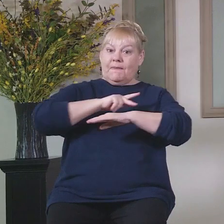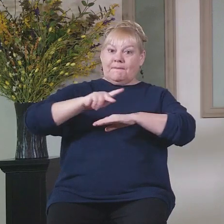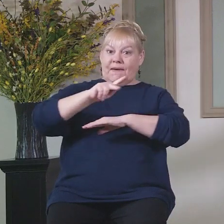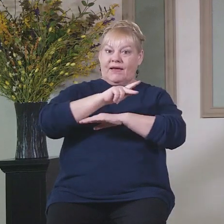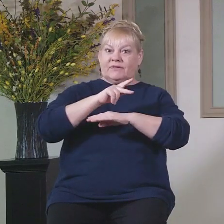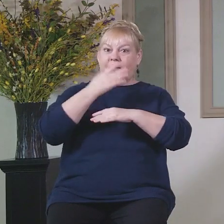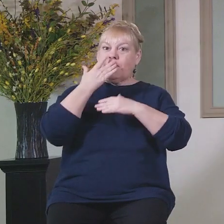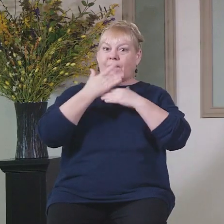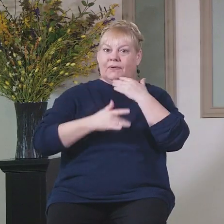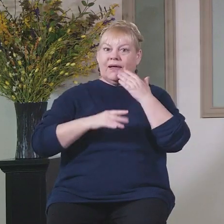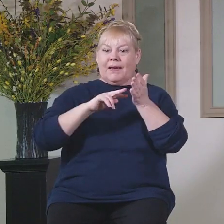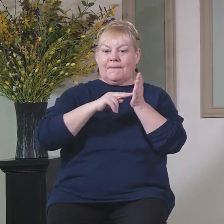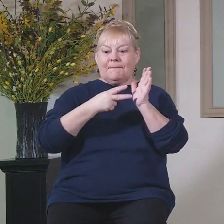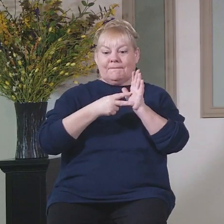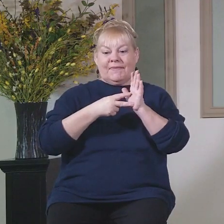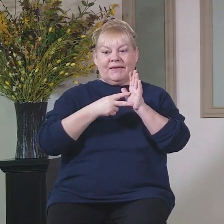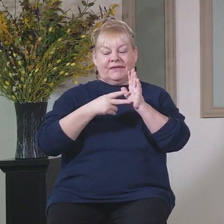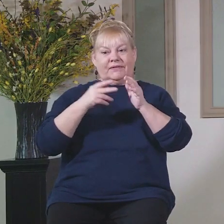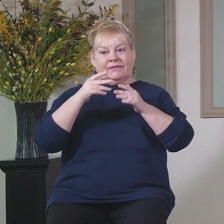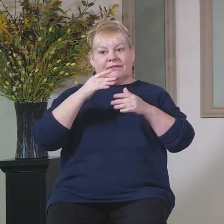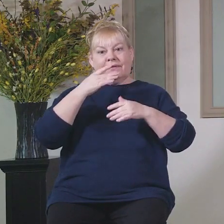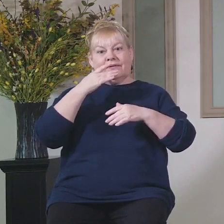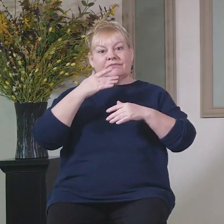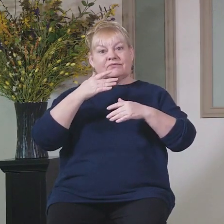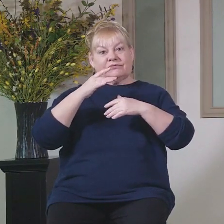Death passed over that house.